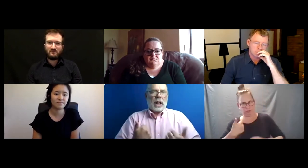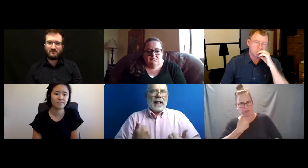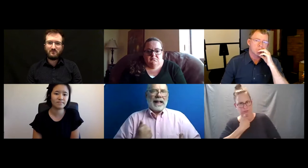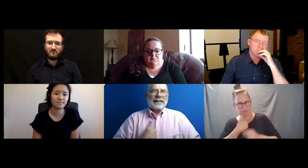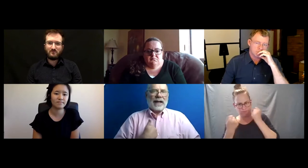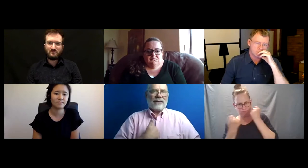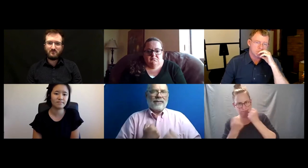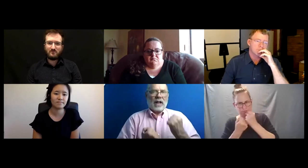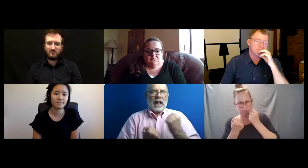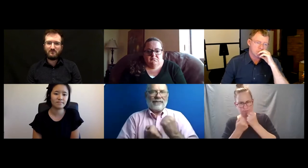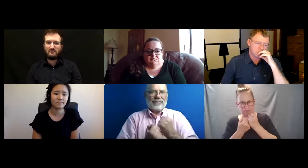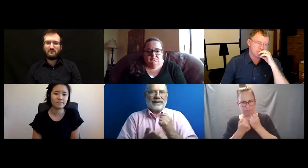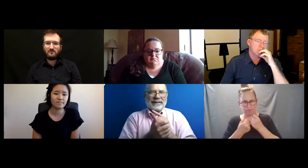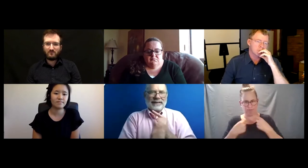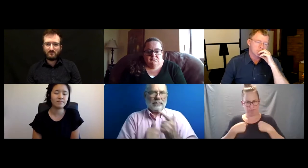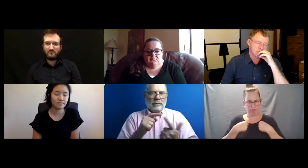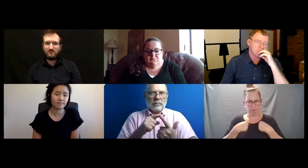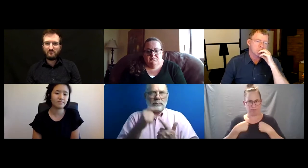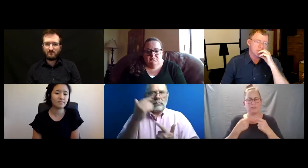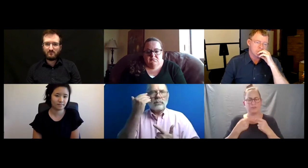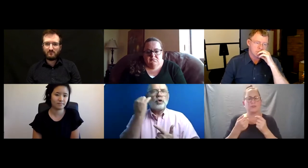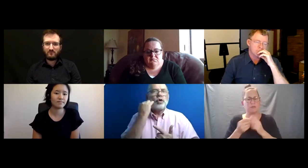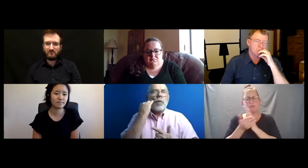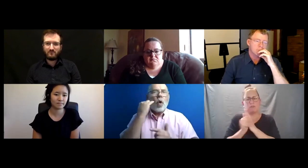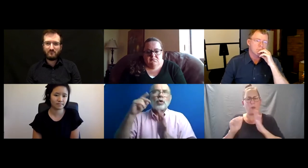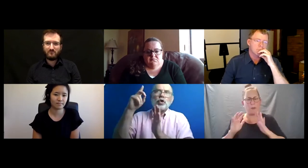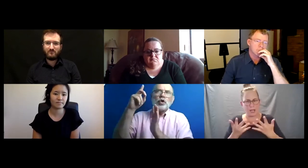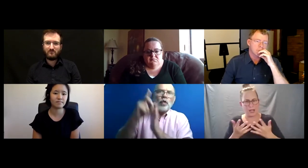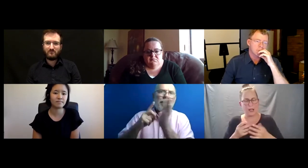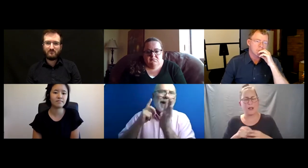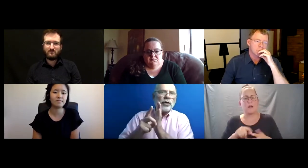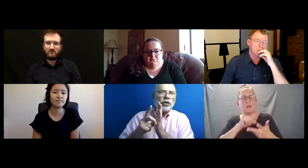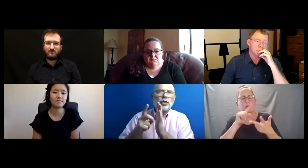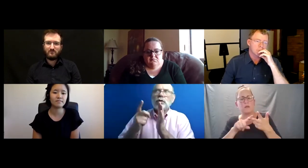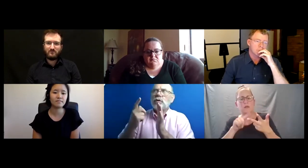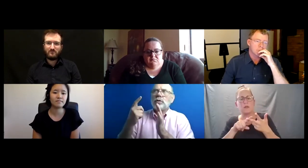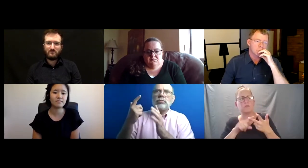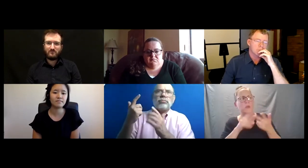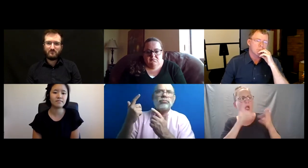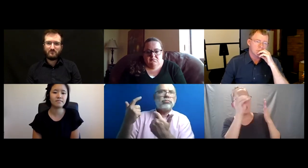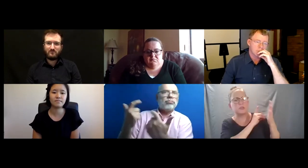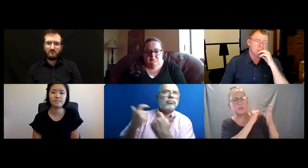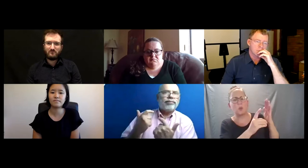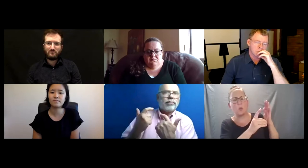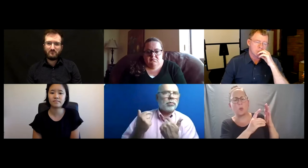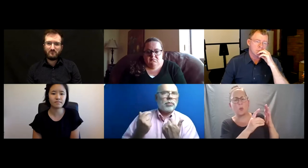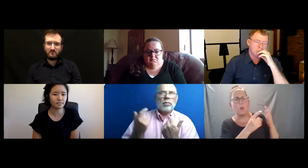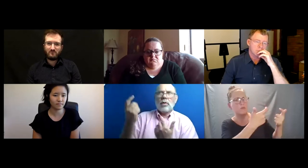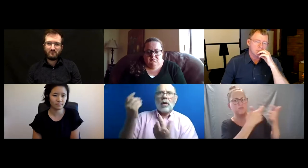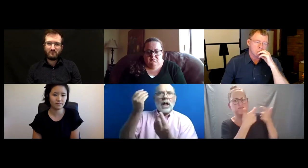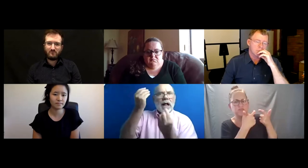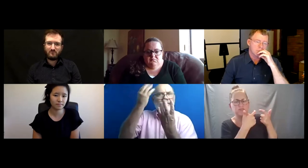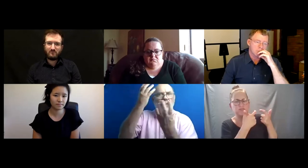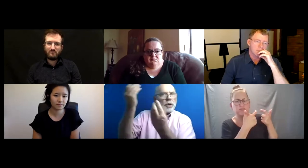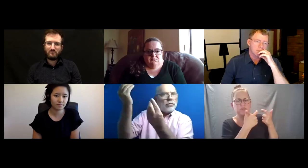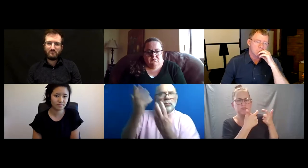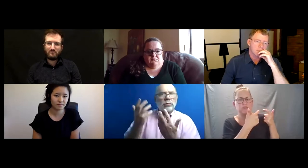The understanding of self-advocacy and developing those skills when they are faced with discrimination